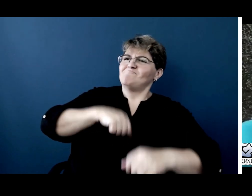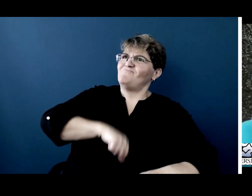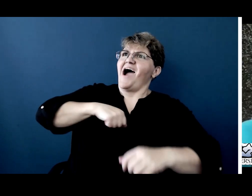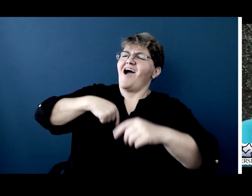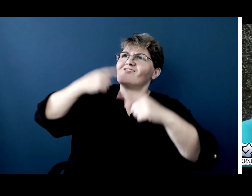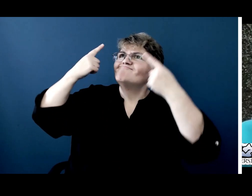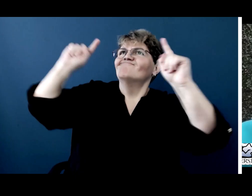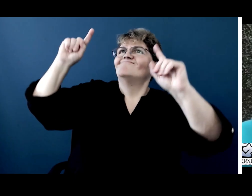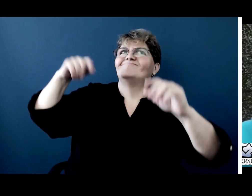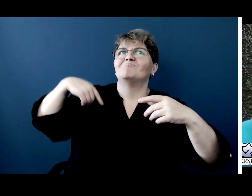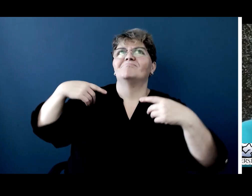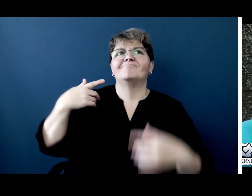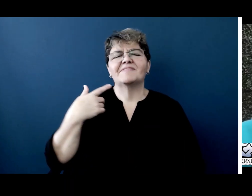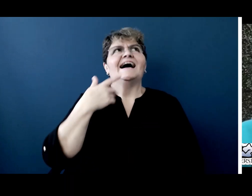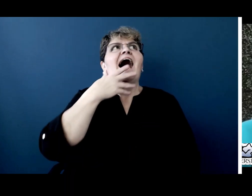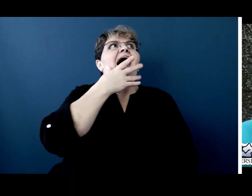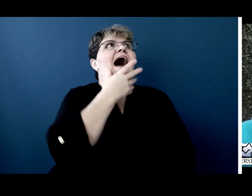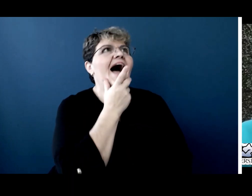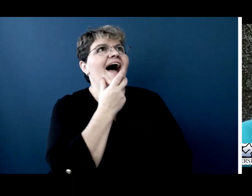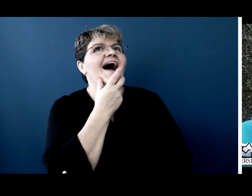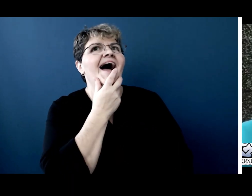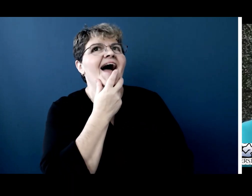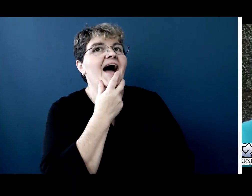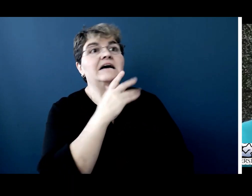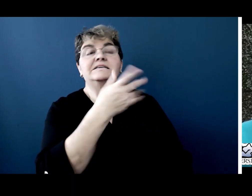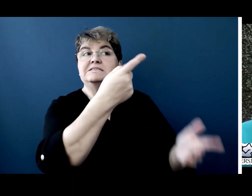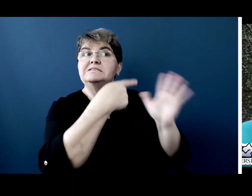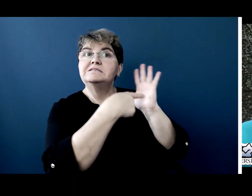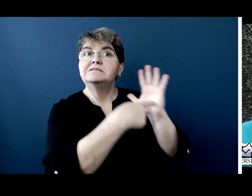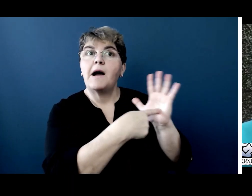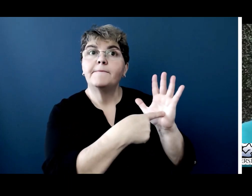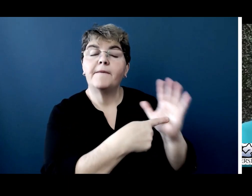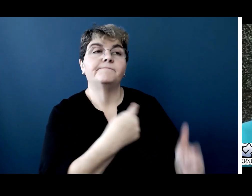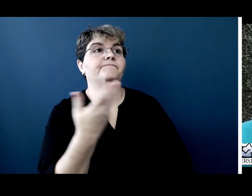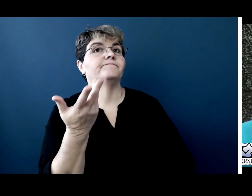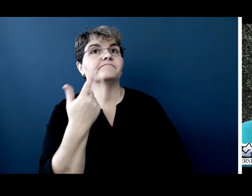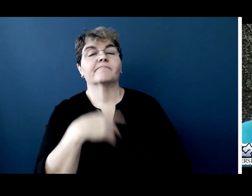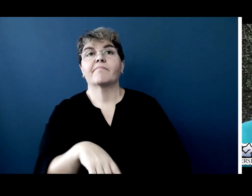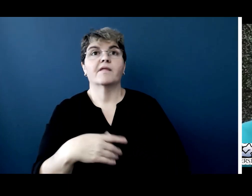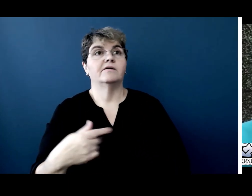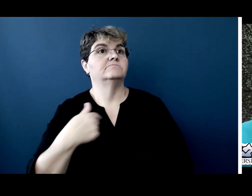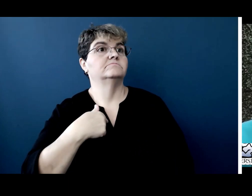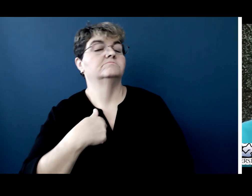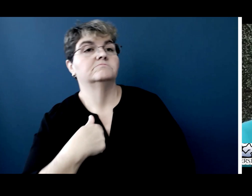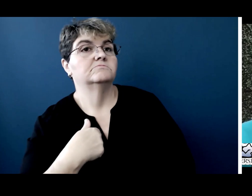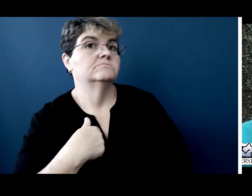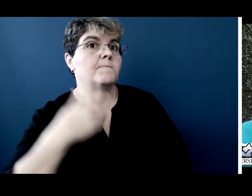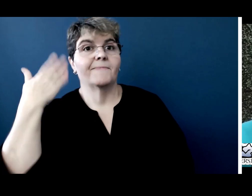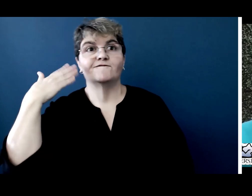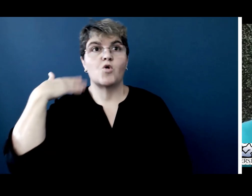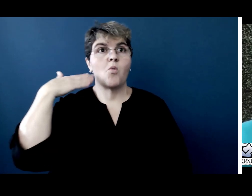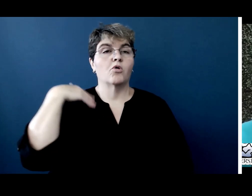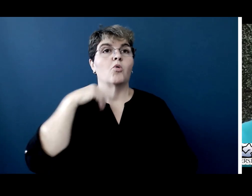of? Well, let's say for instance, I was, just like I said,